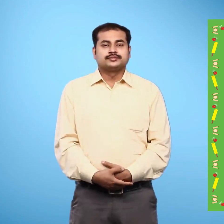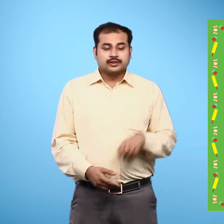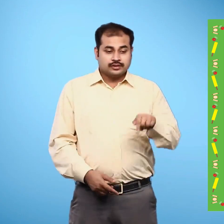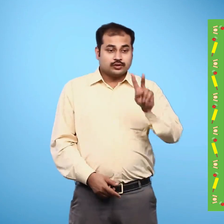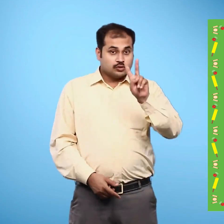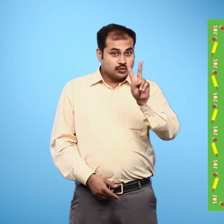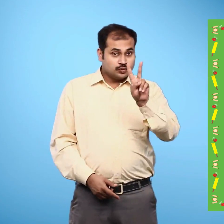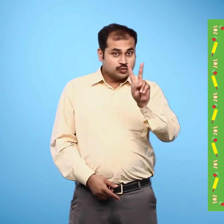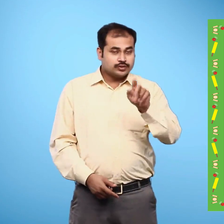Instruction 2.